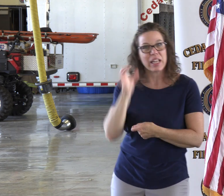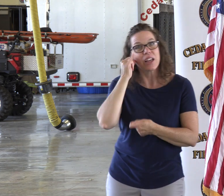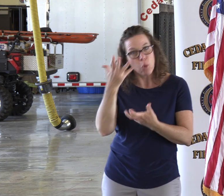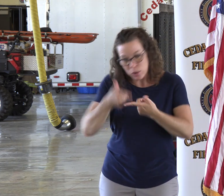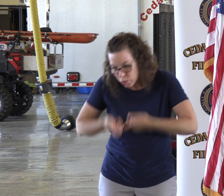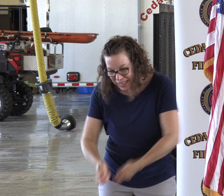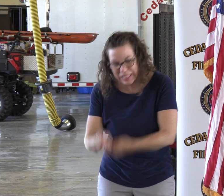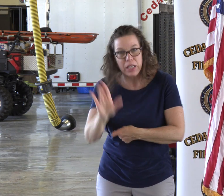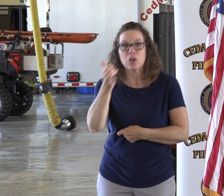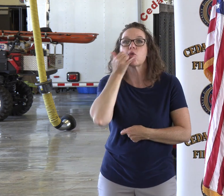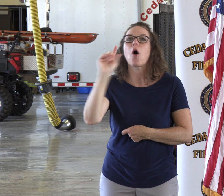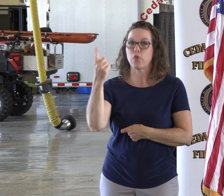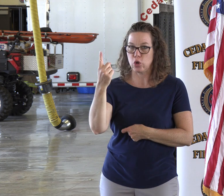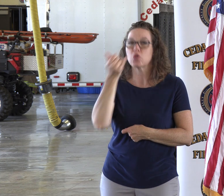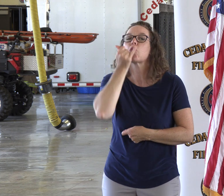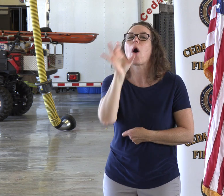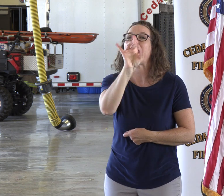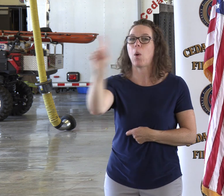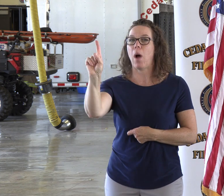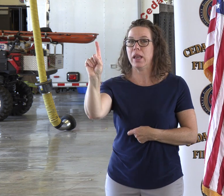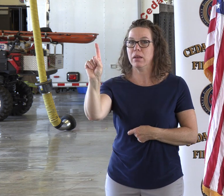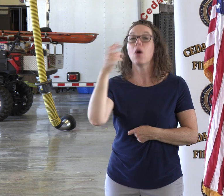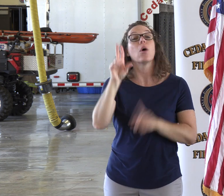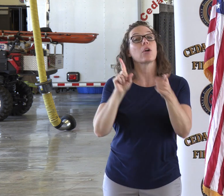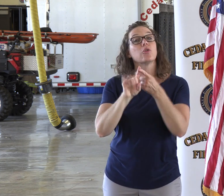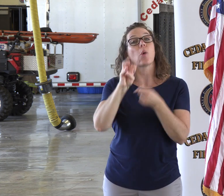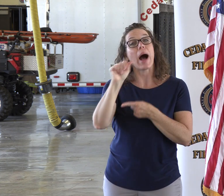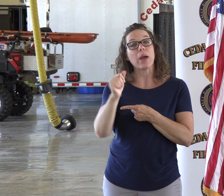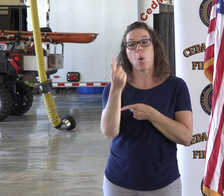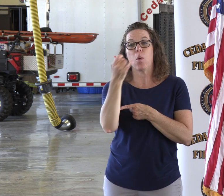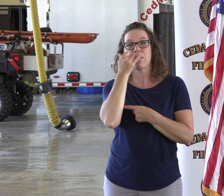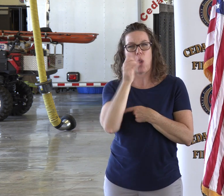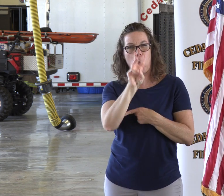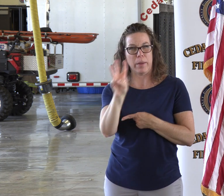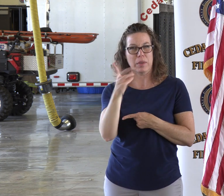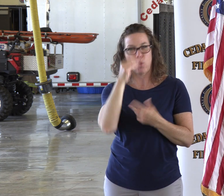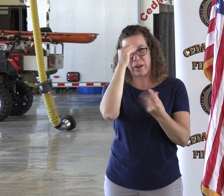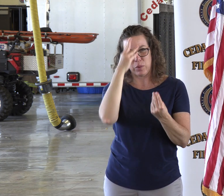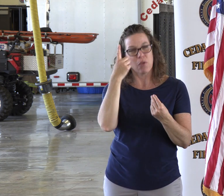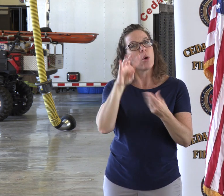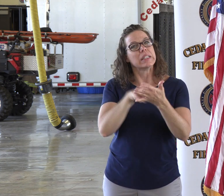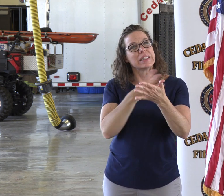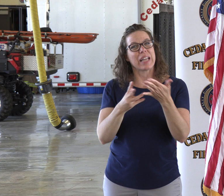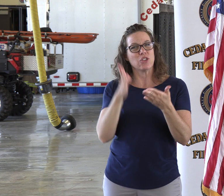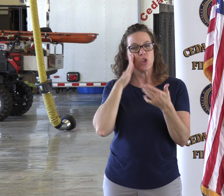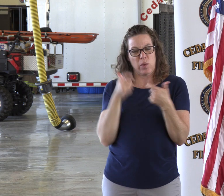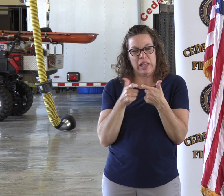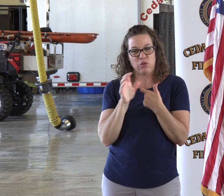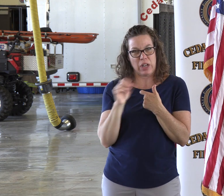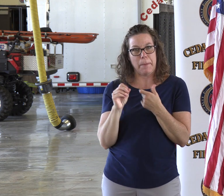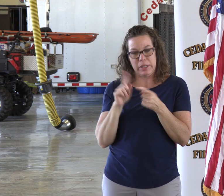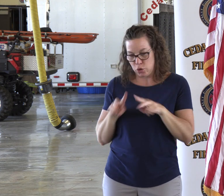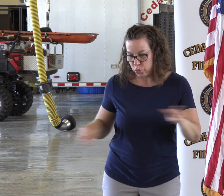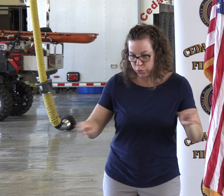involve digging, please call 811 or visit the Iowa One Call website for information on scheduling a utility